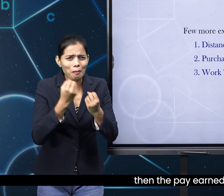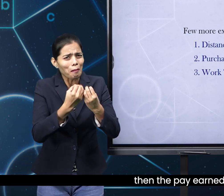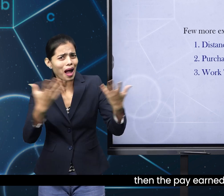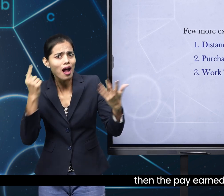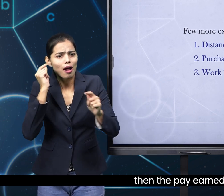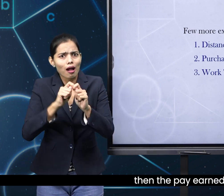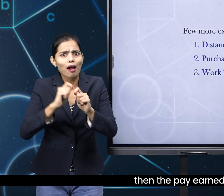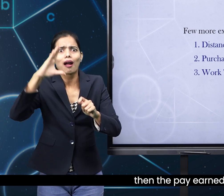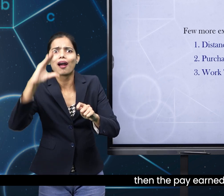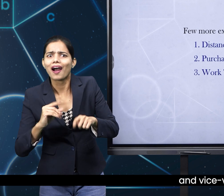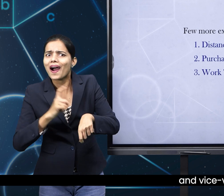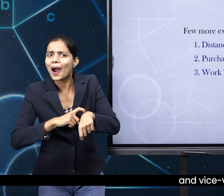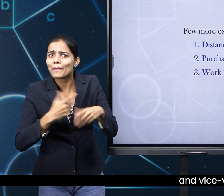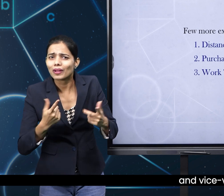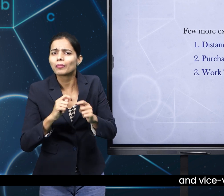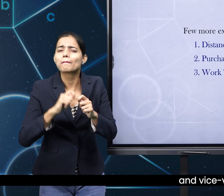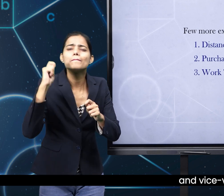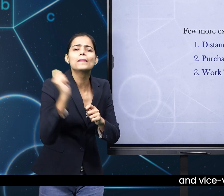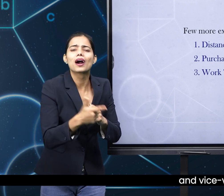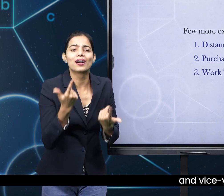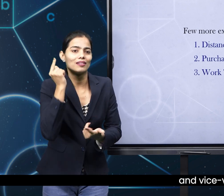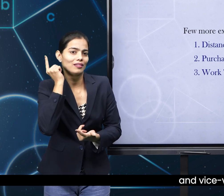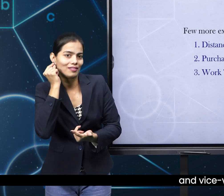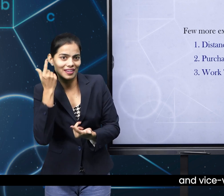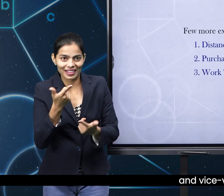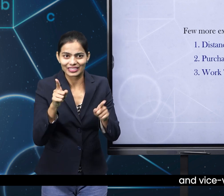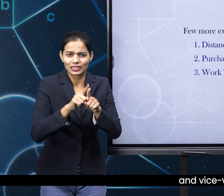earned will also be less and vice versa.